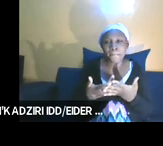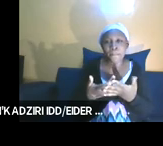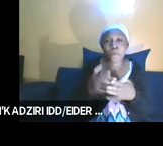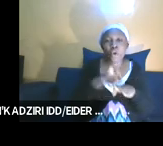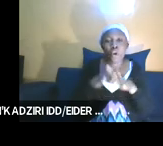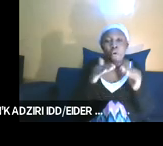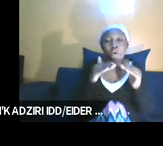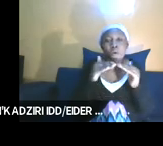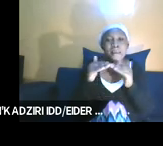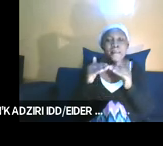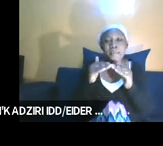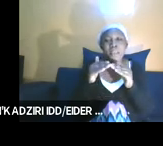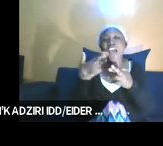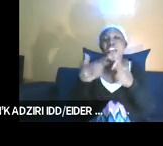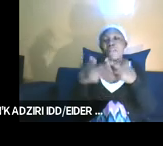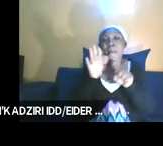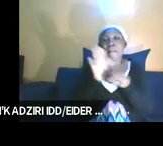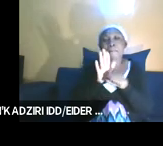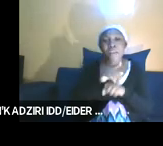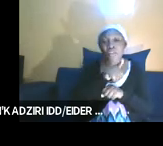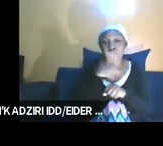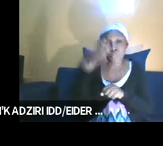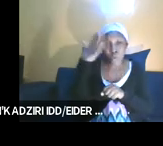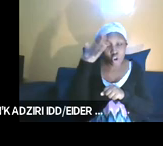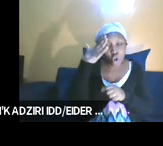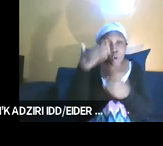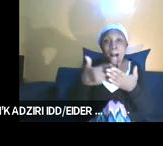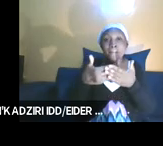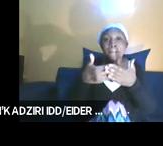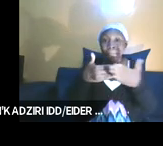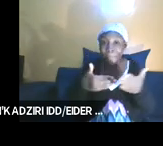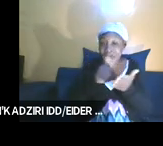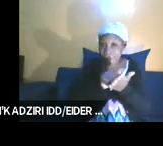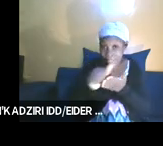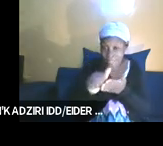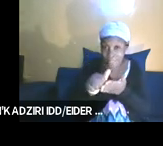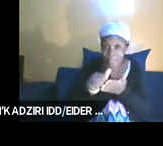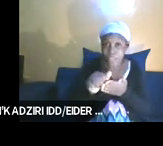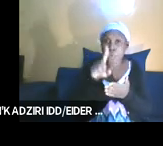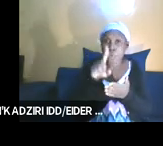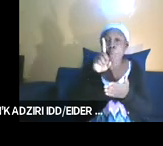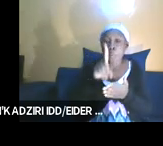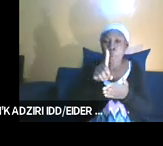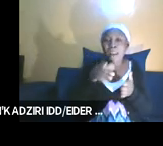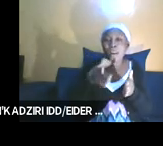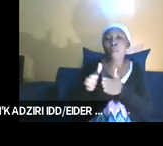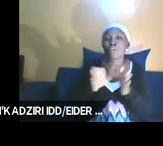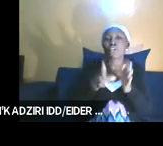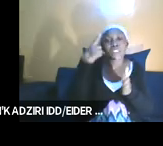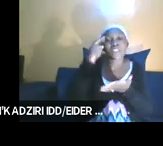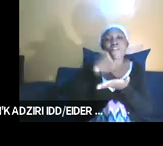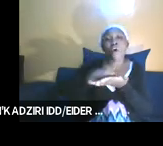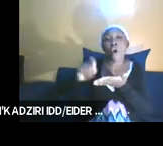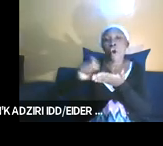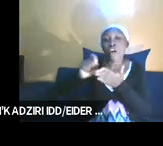So as many of you might know, preprints are a wonderful opportunity for authors to share their